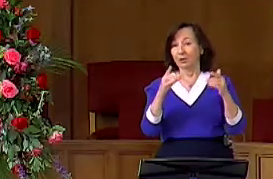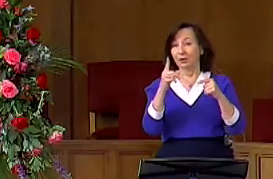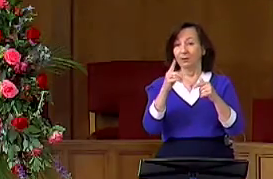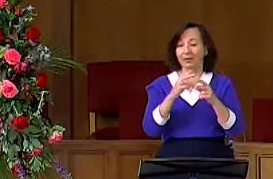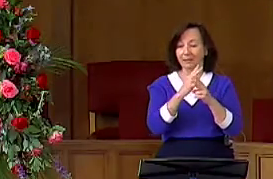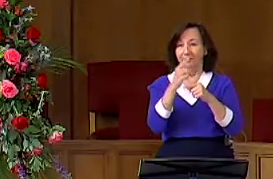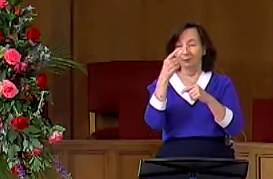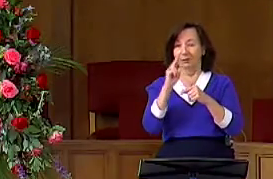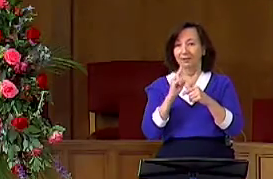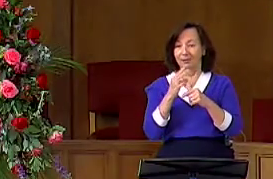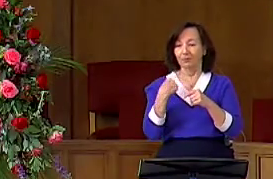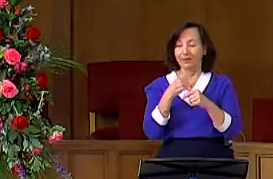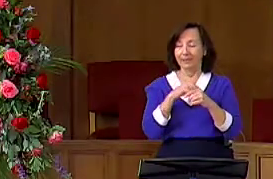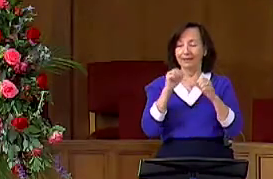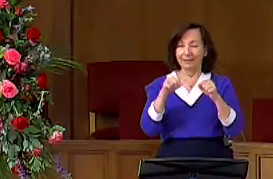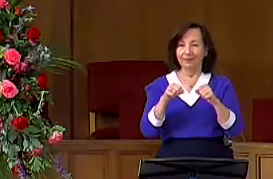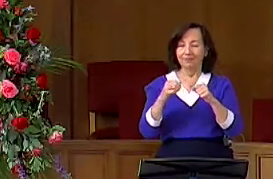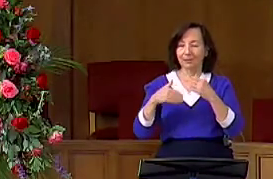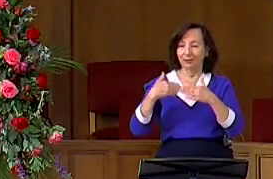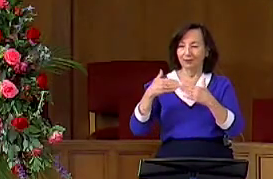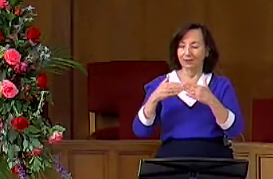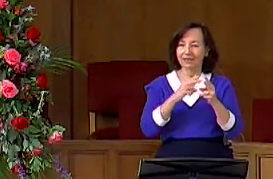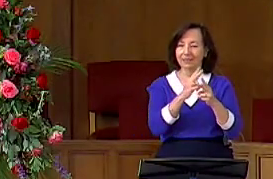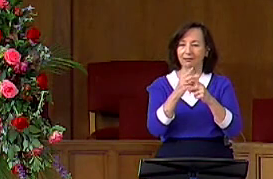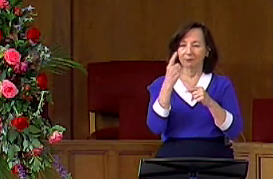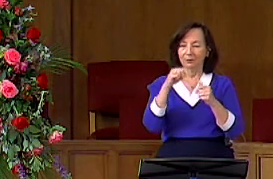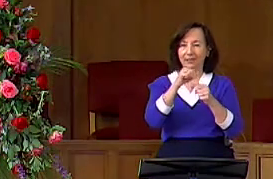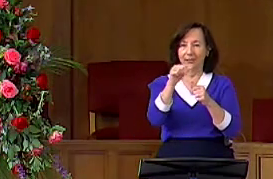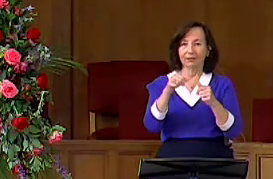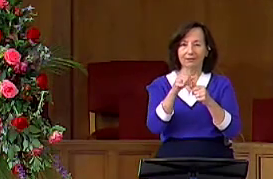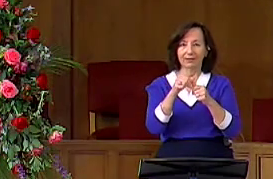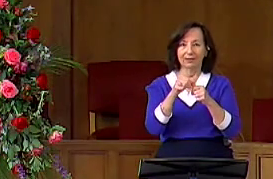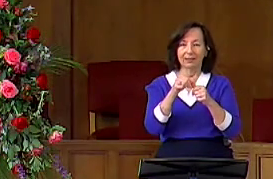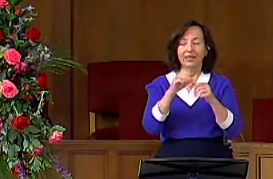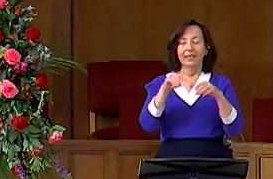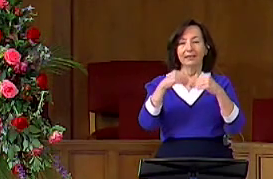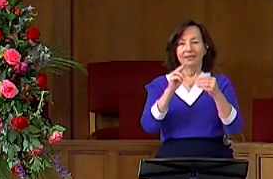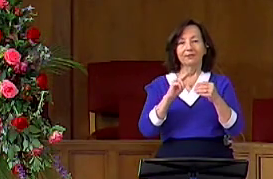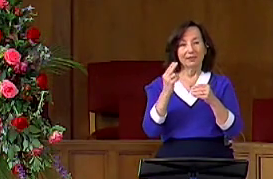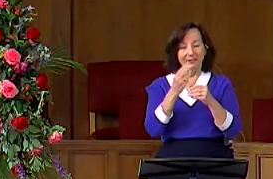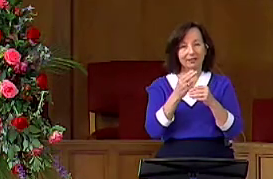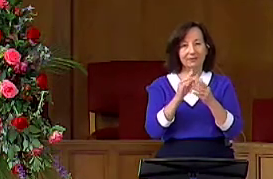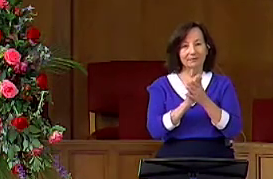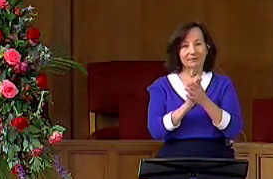generous in our caring for one another, generous in giving us even of the things that we